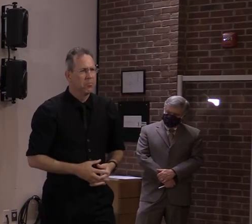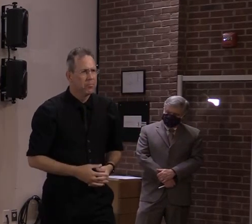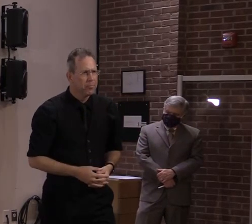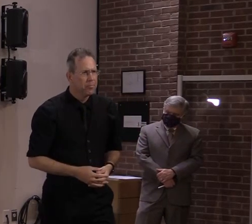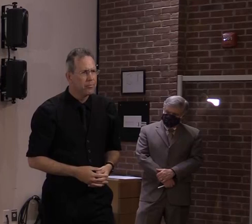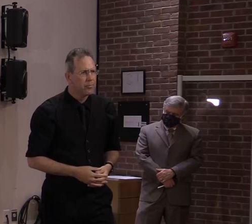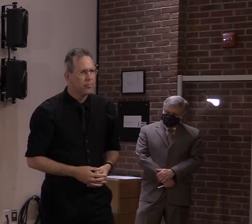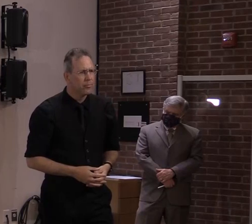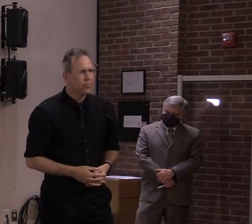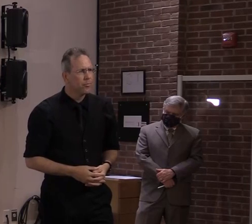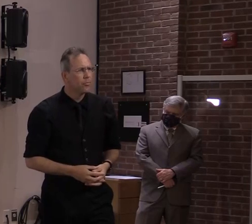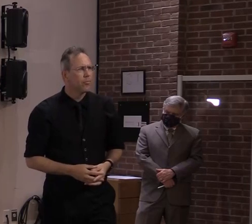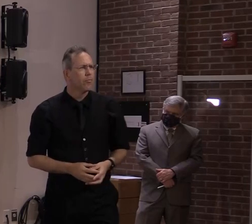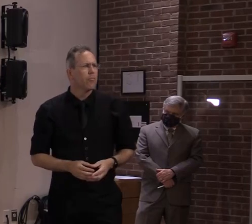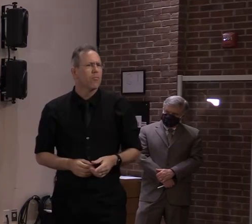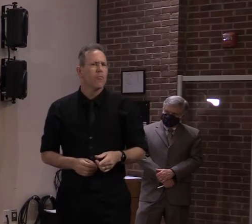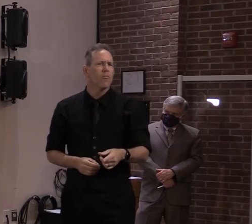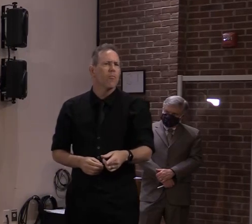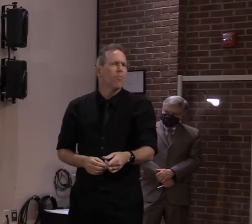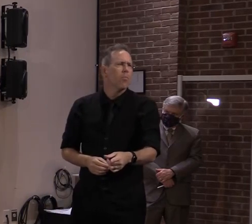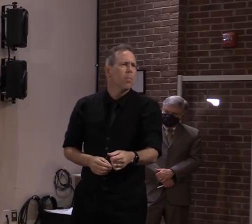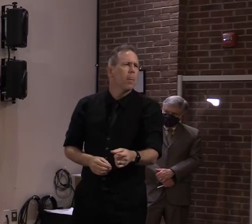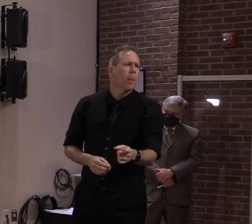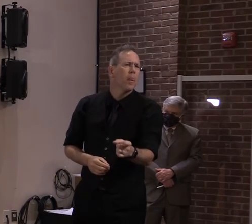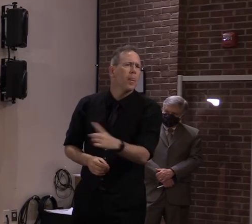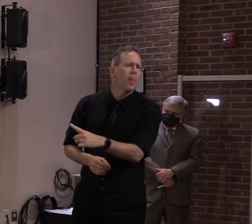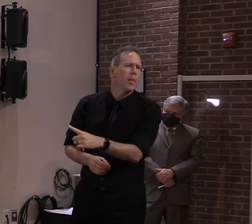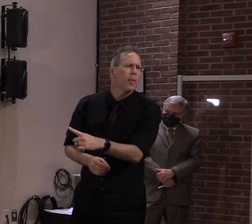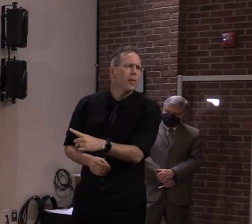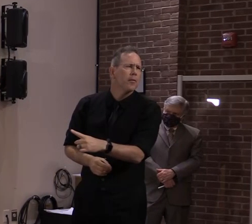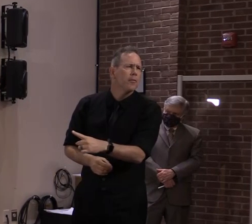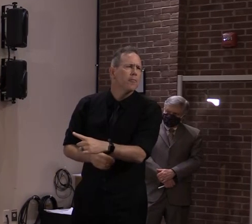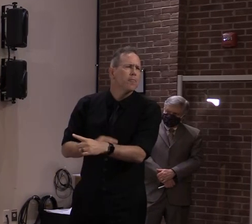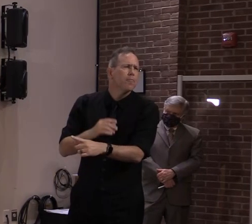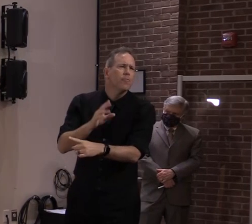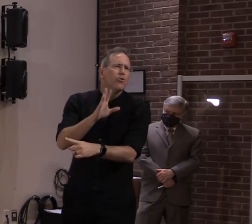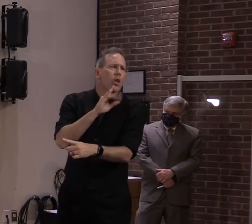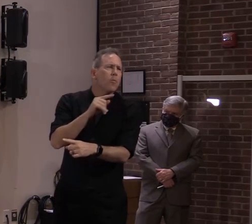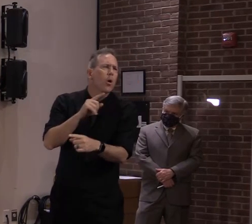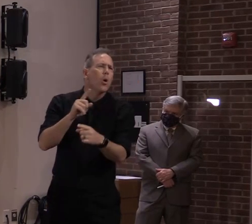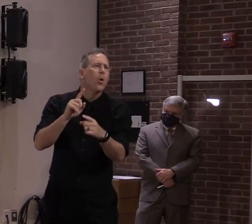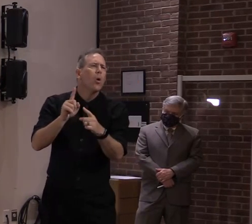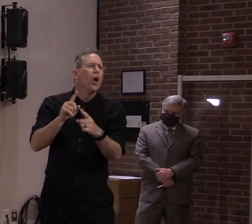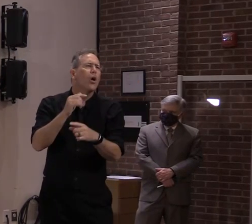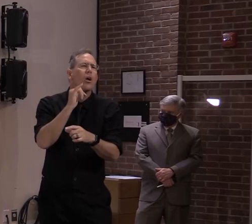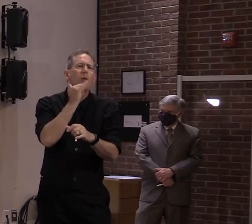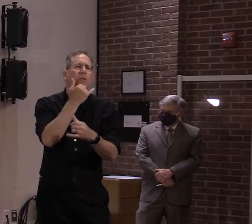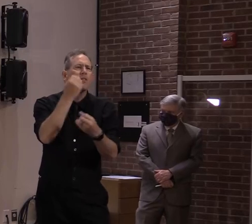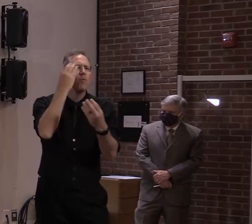Can you talk about where that misinformation is coming from? Yes, the internet.